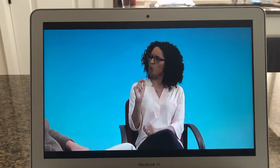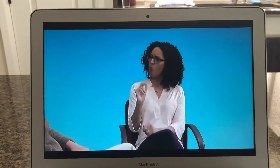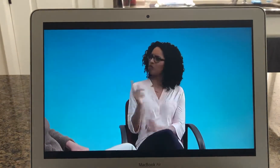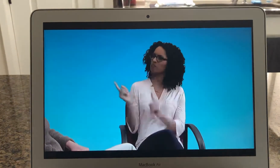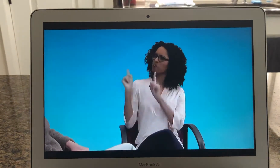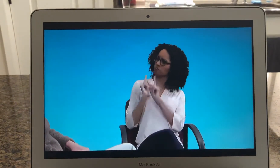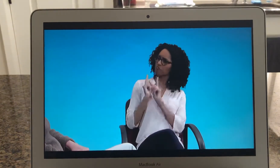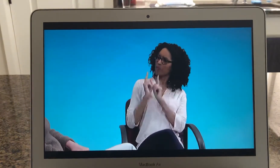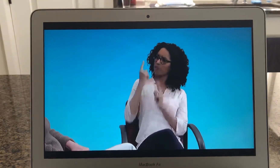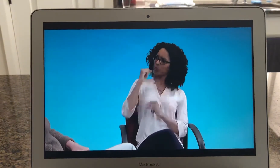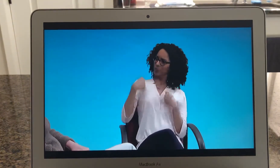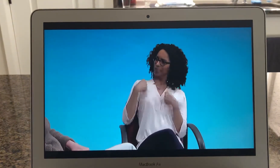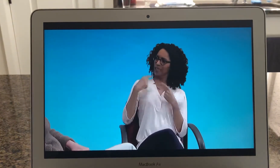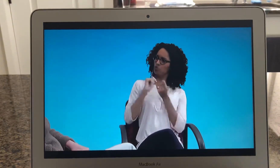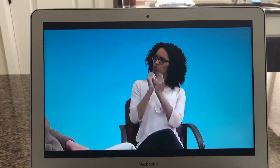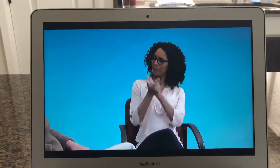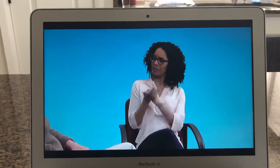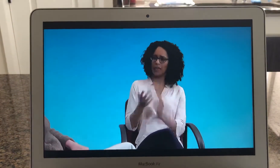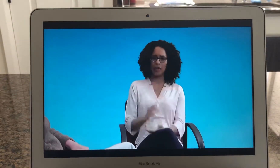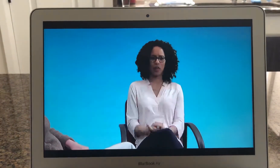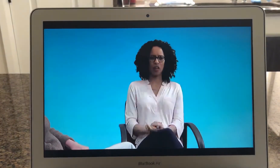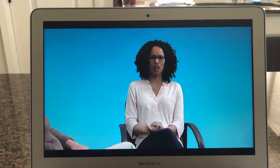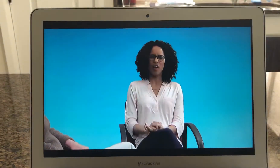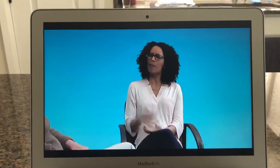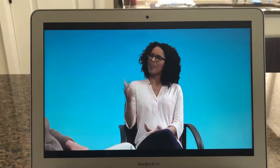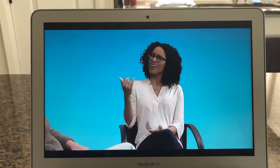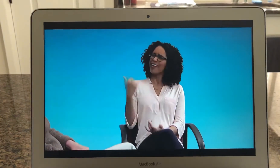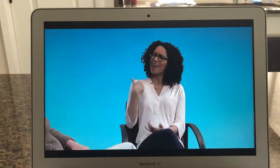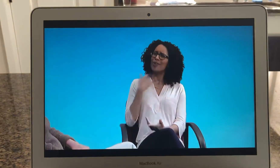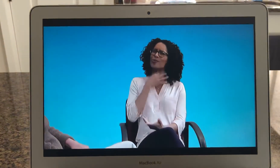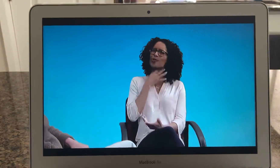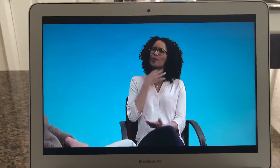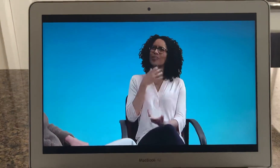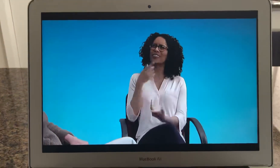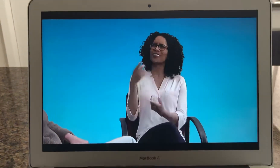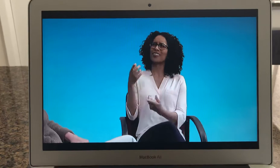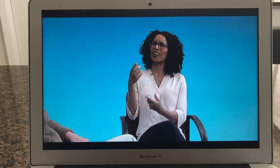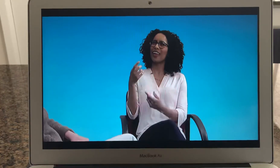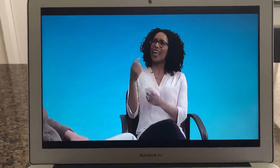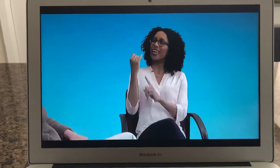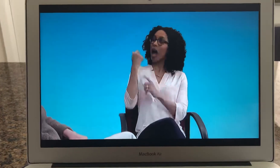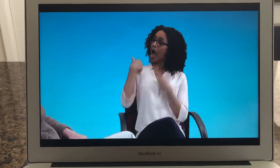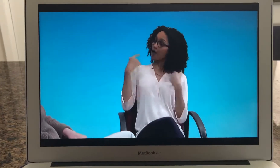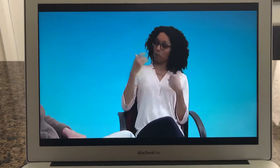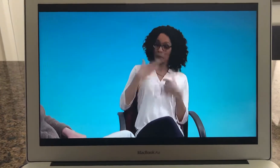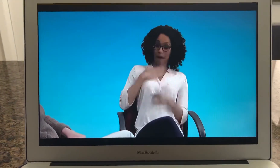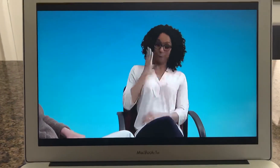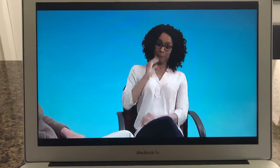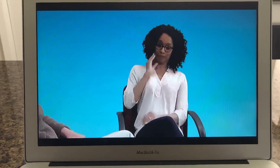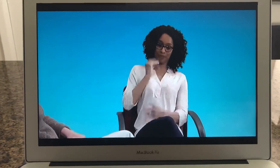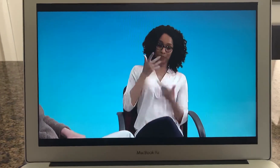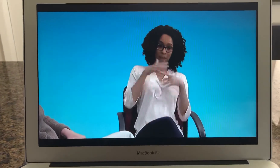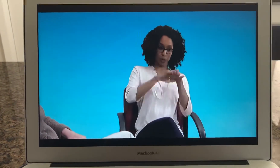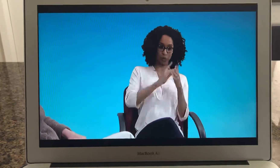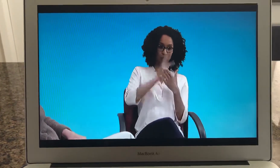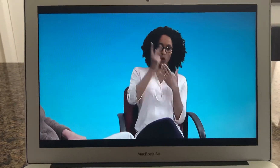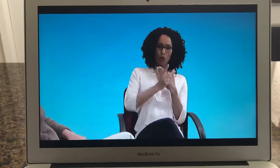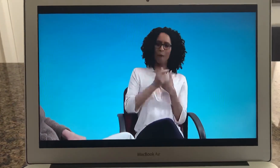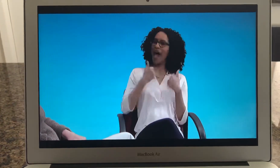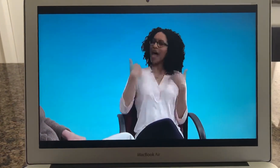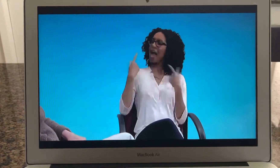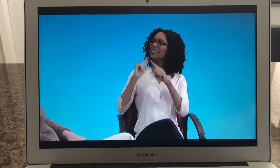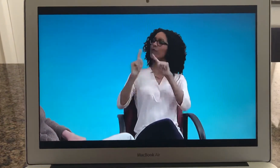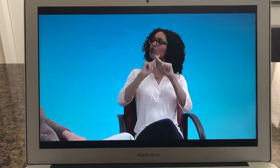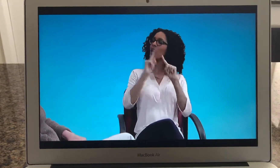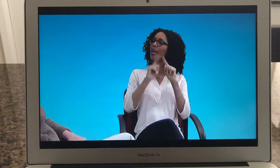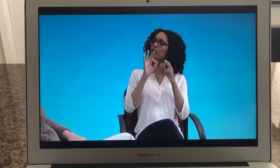not part of the education team, but he was there for me to interpret. I thought it was interesting. My